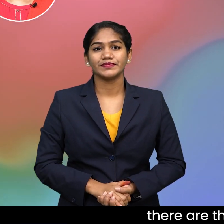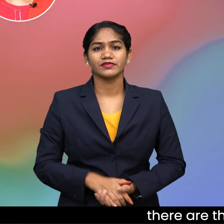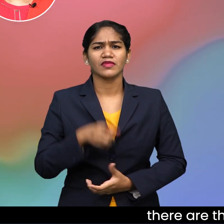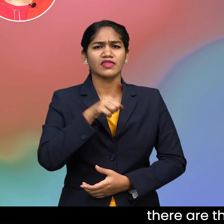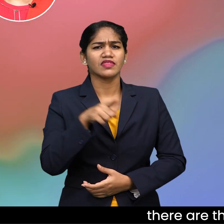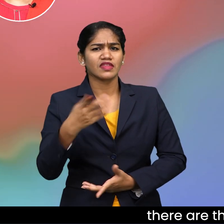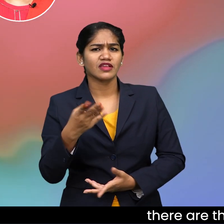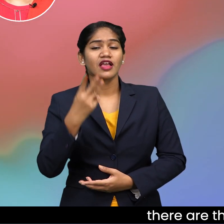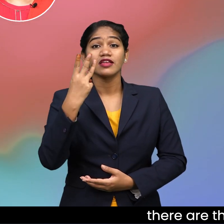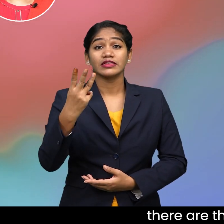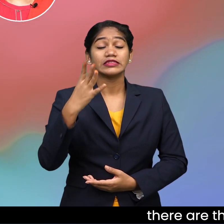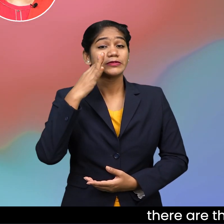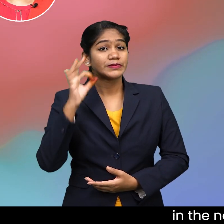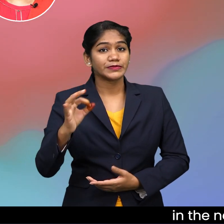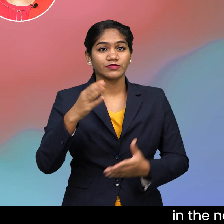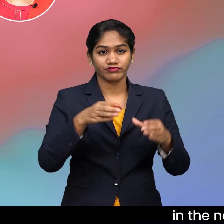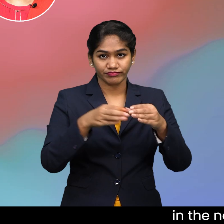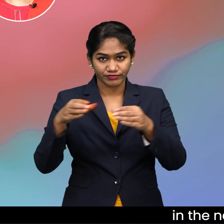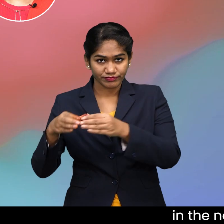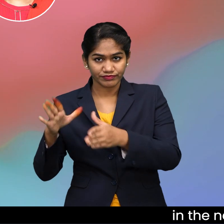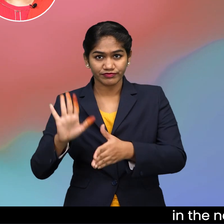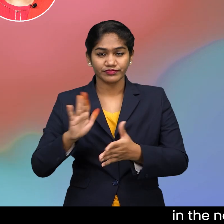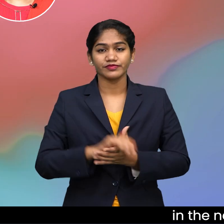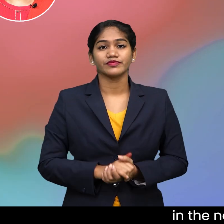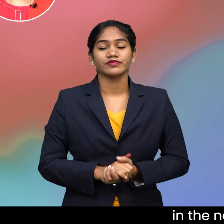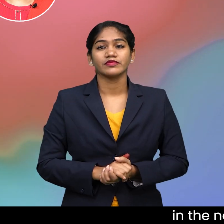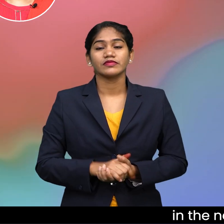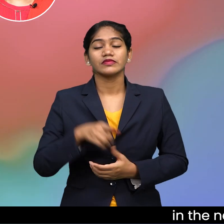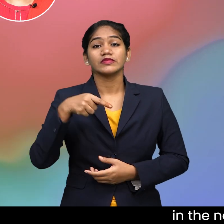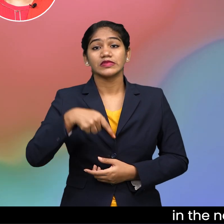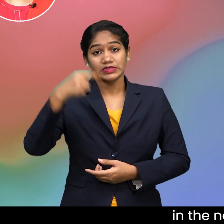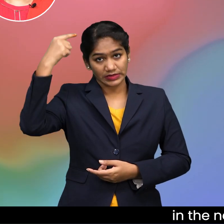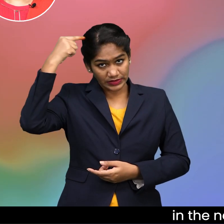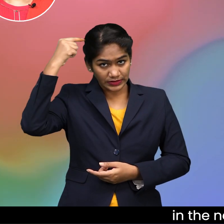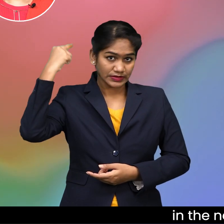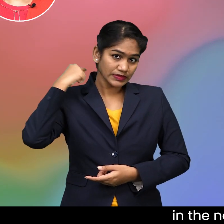There are three main divisions in the nervous system.